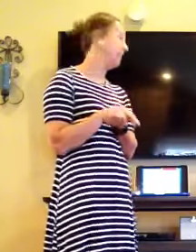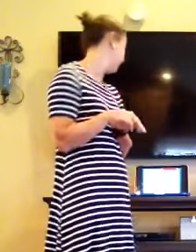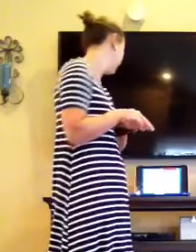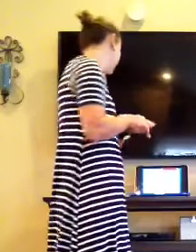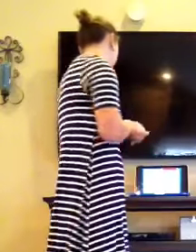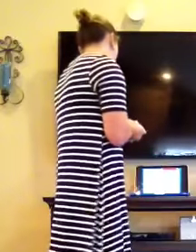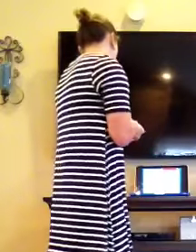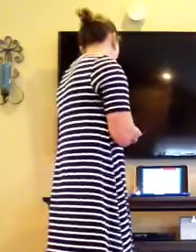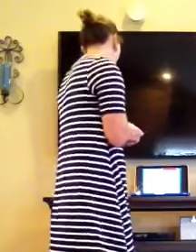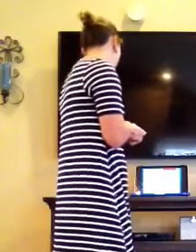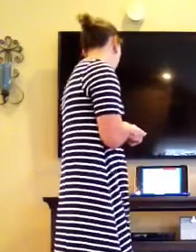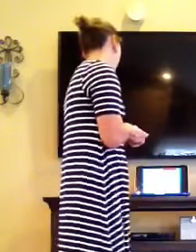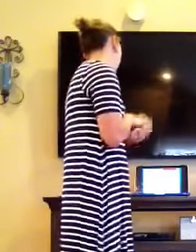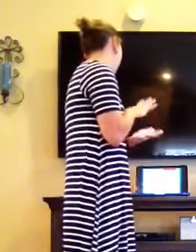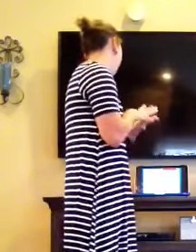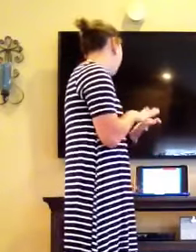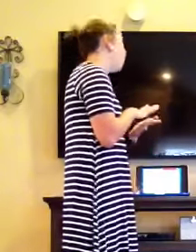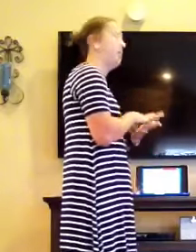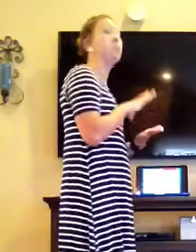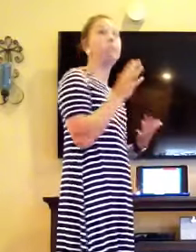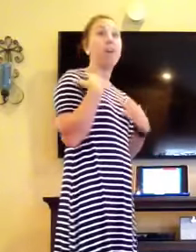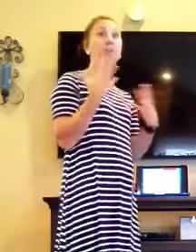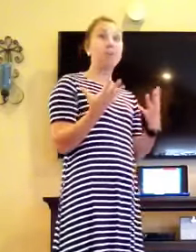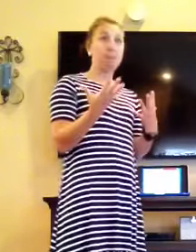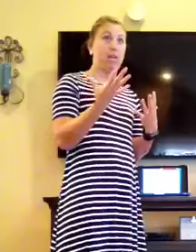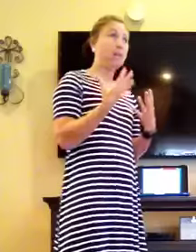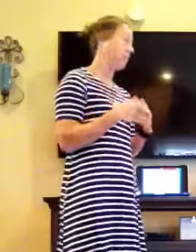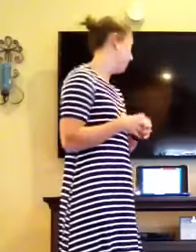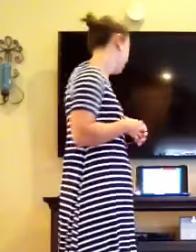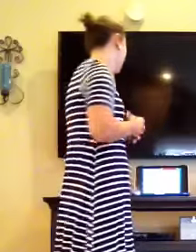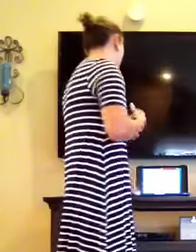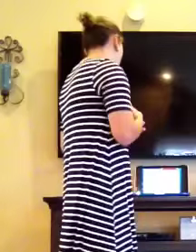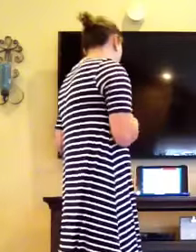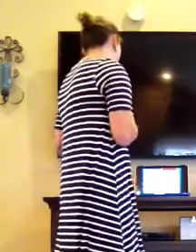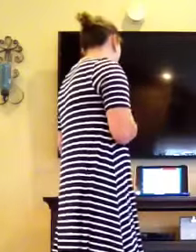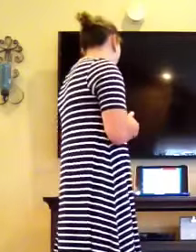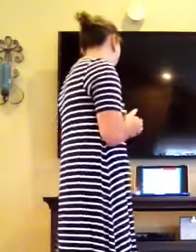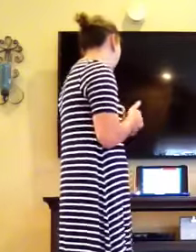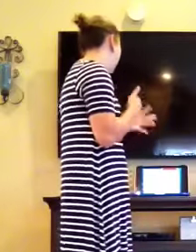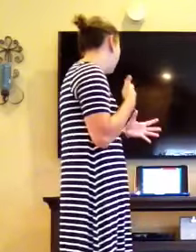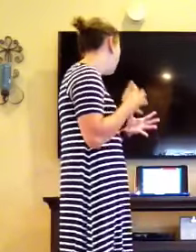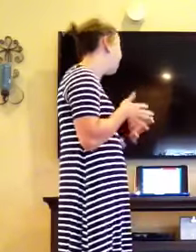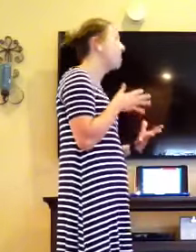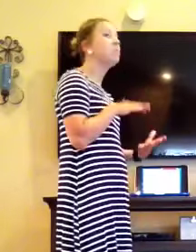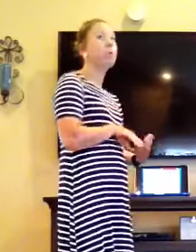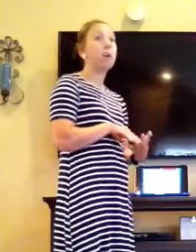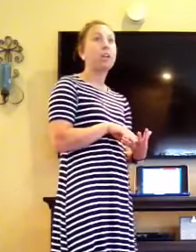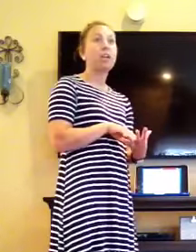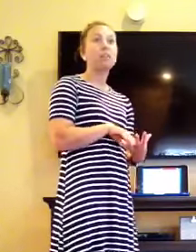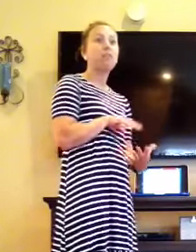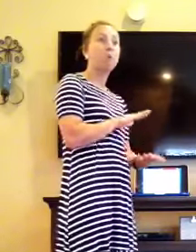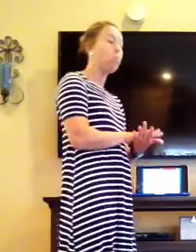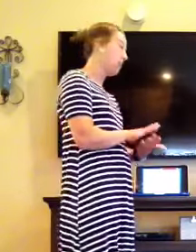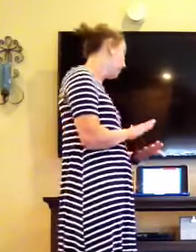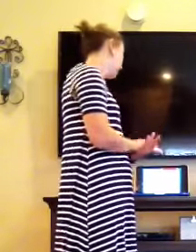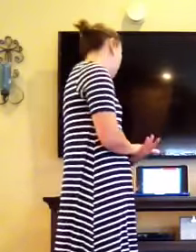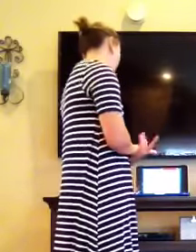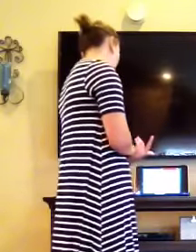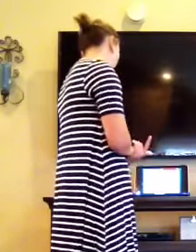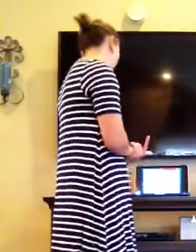list, every other week that we meet, we are going to discuss what is working and what is not,